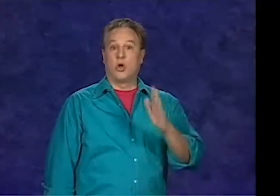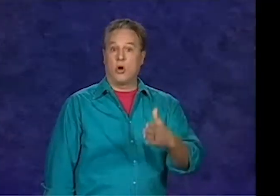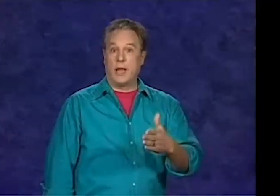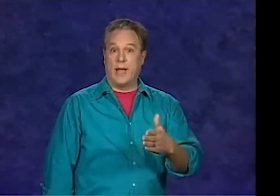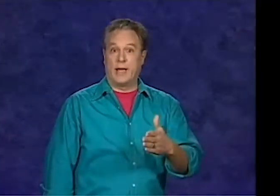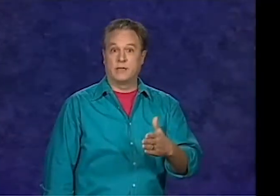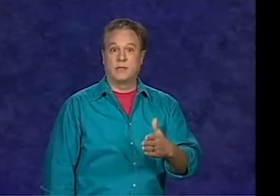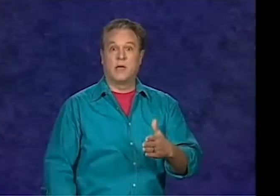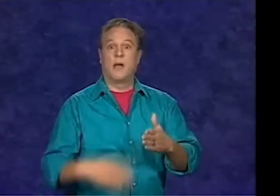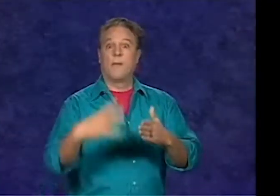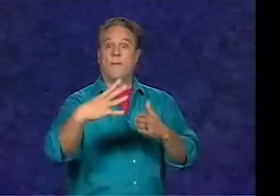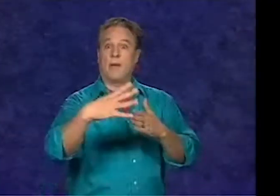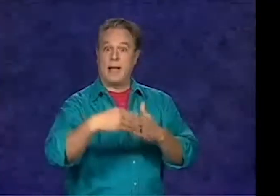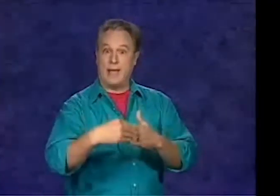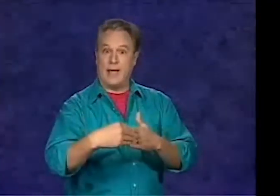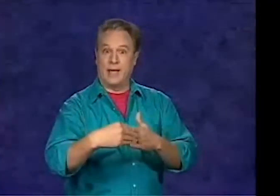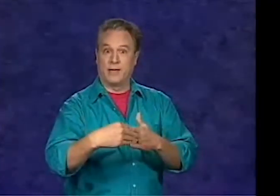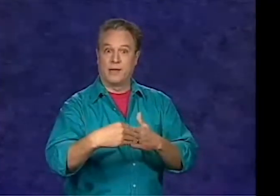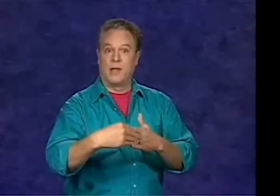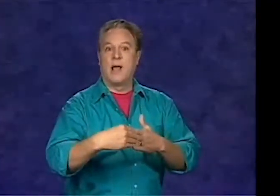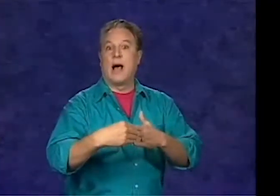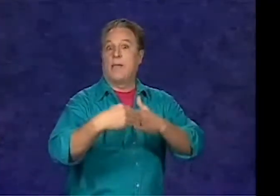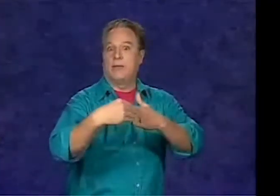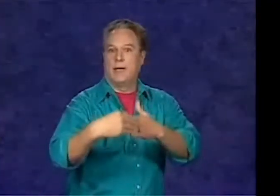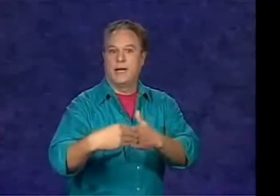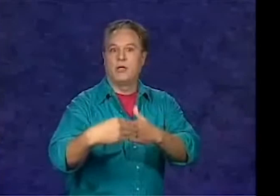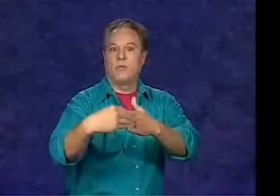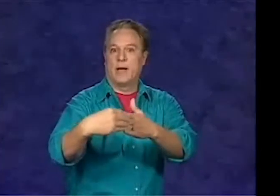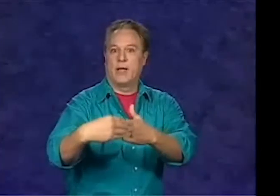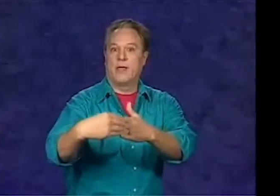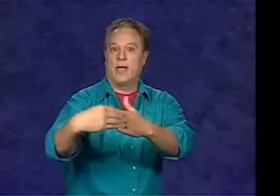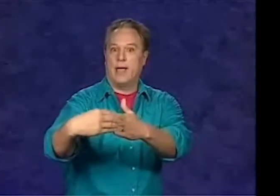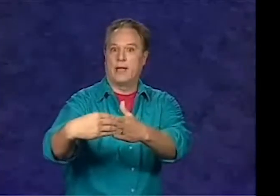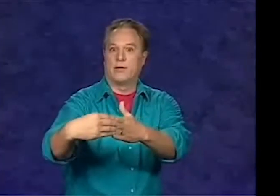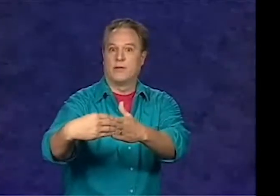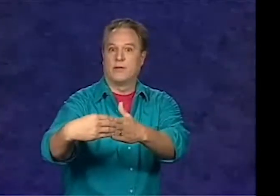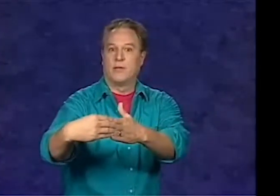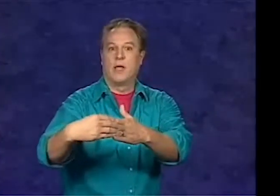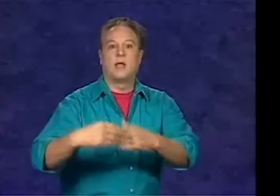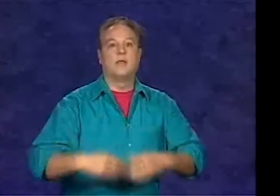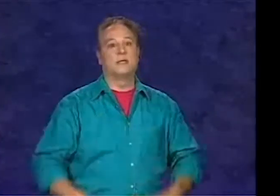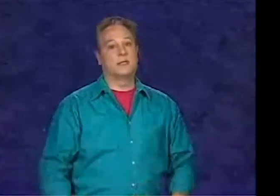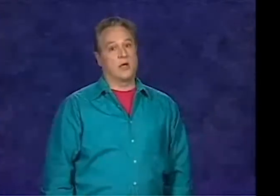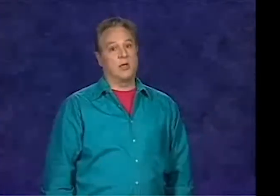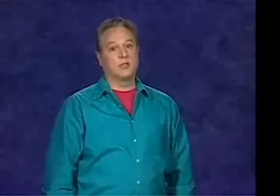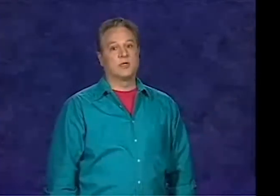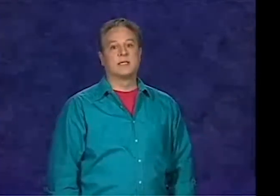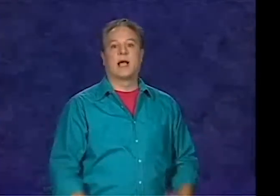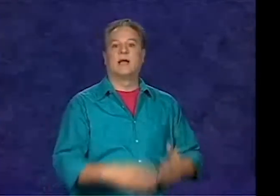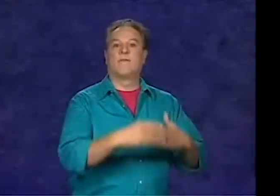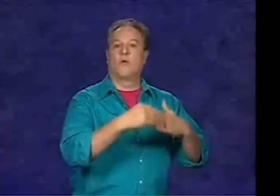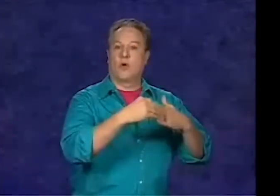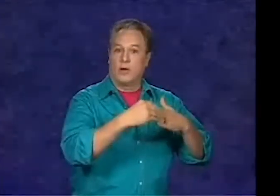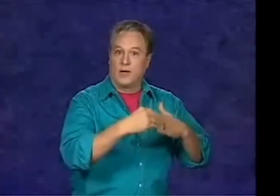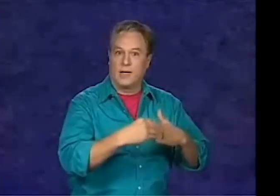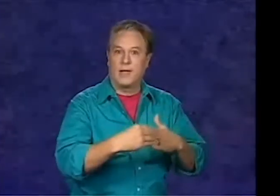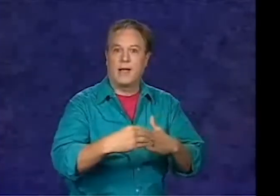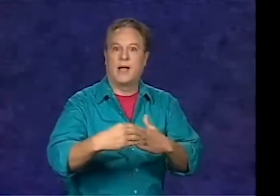Your hand, my hand. I'm leading you by the hand. This is also the sign for